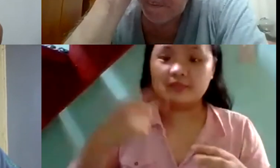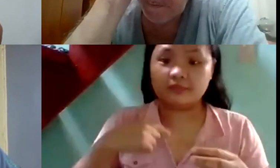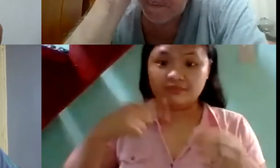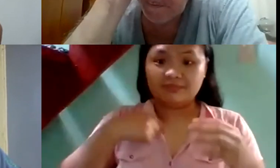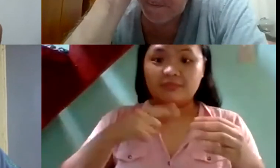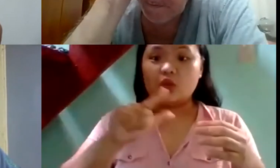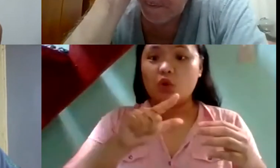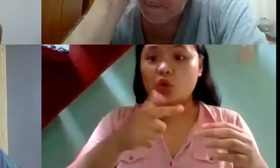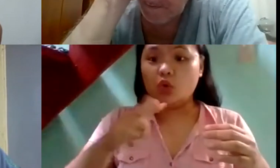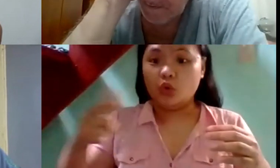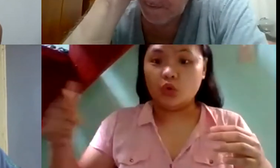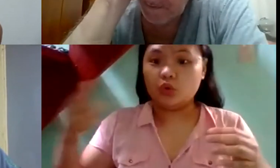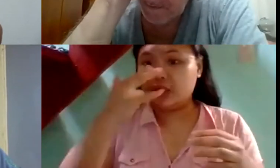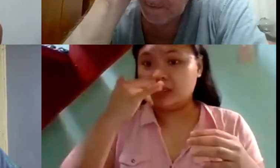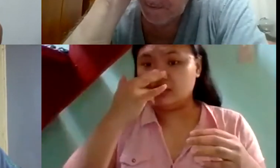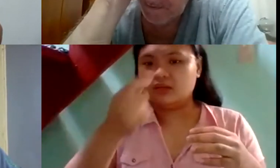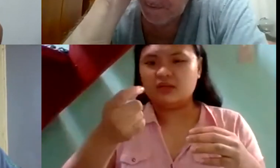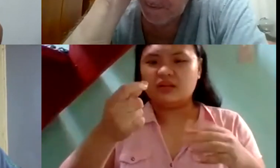Sorry, one moment.